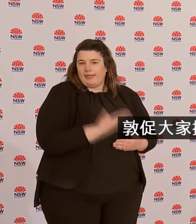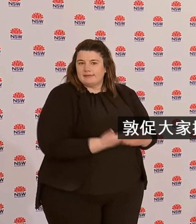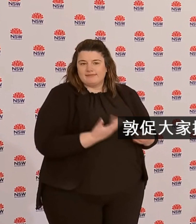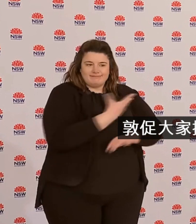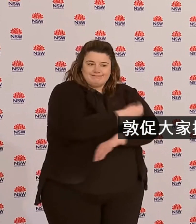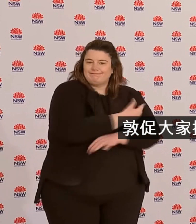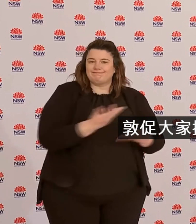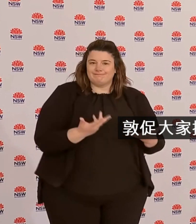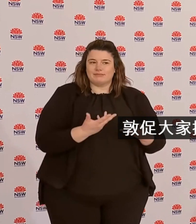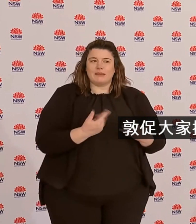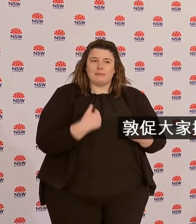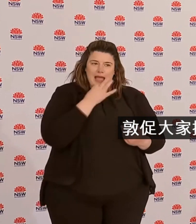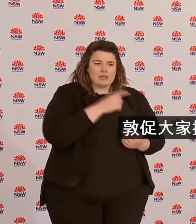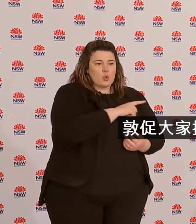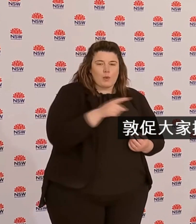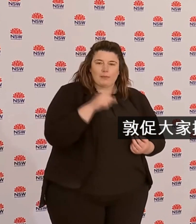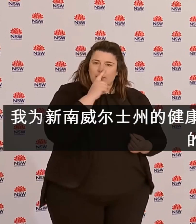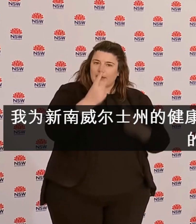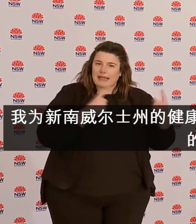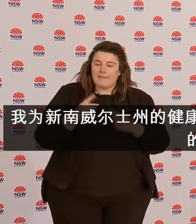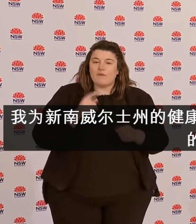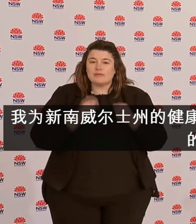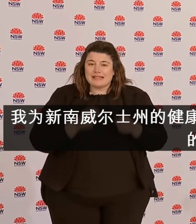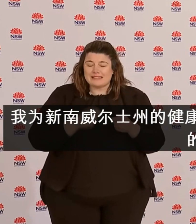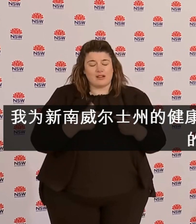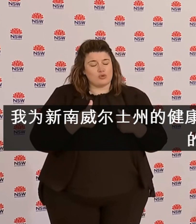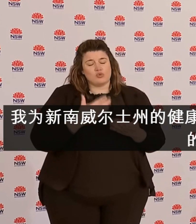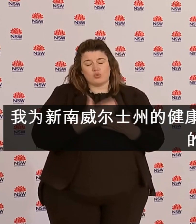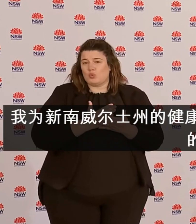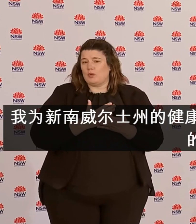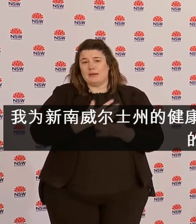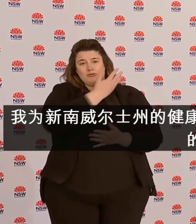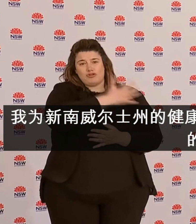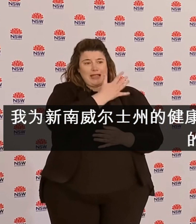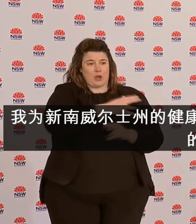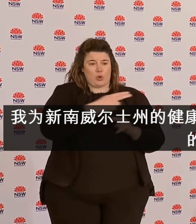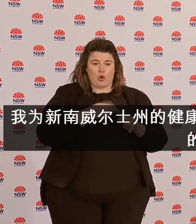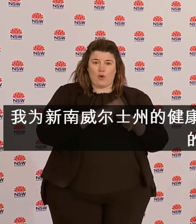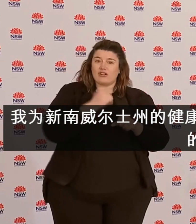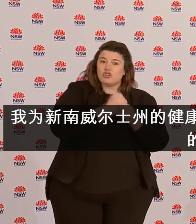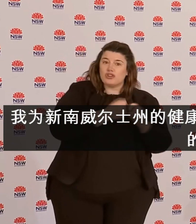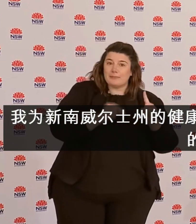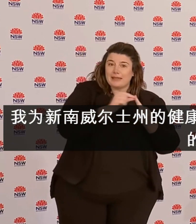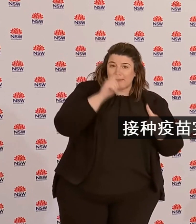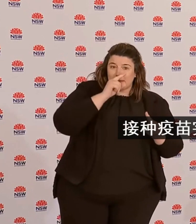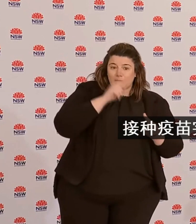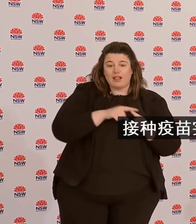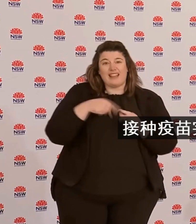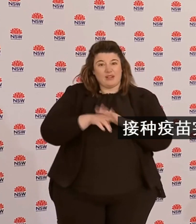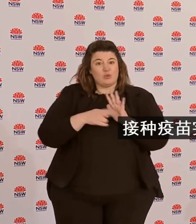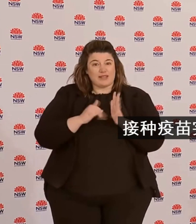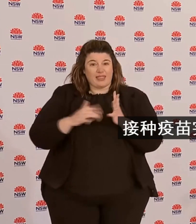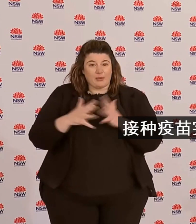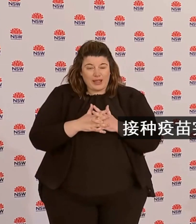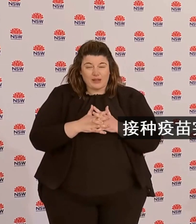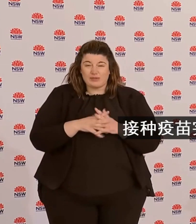just want to urge everybody to come forward and get tested. I'm so proud of New South Wales Health and our GP network. Our GP network are